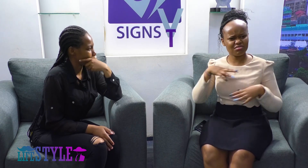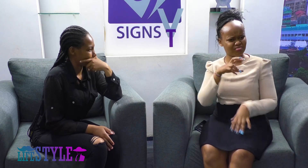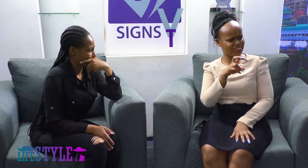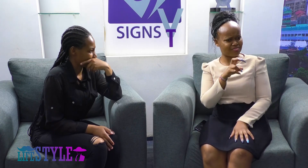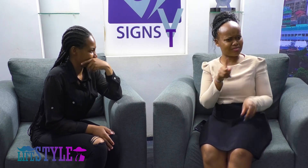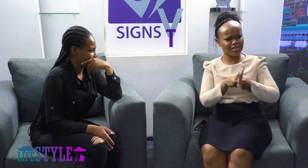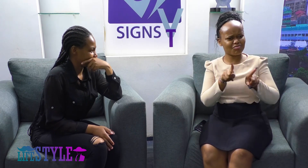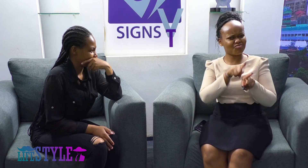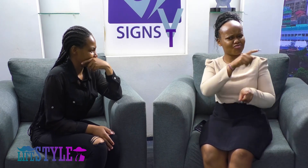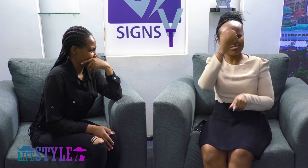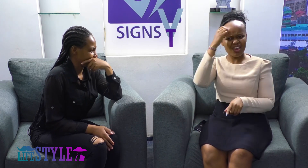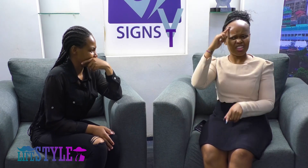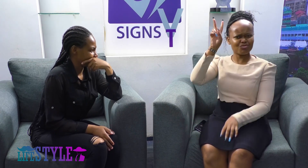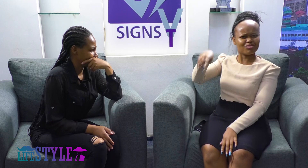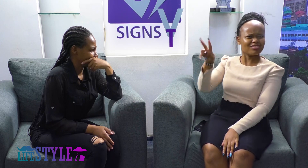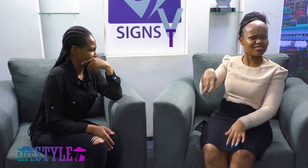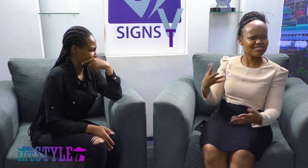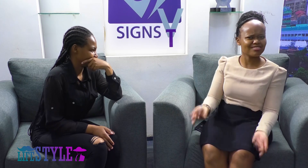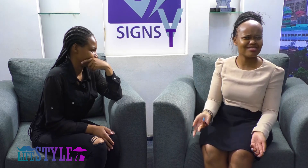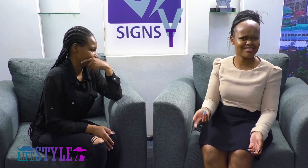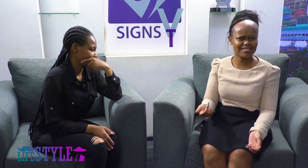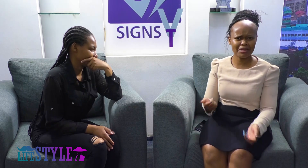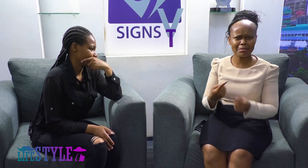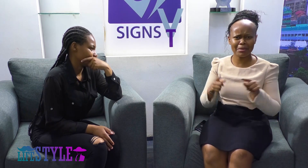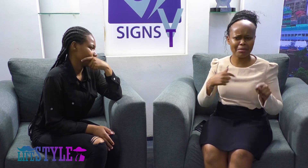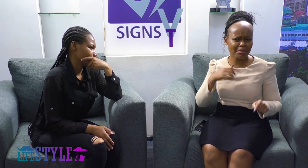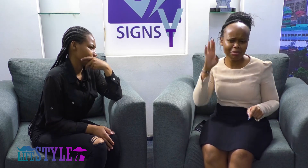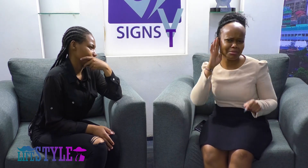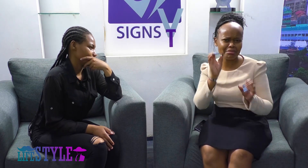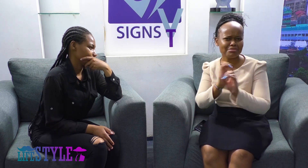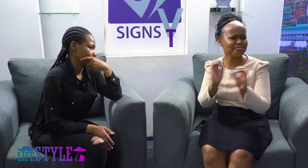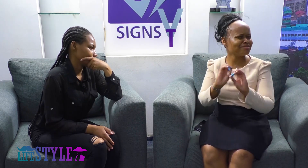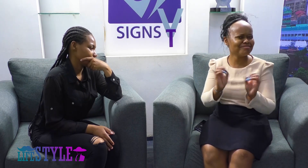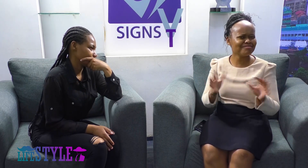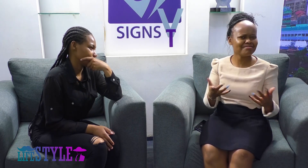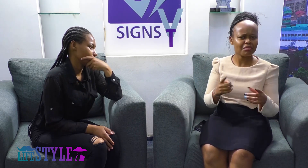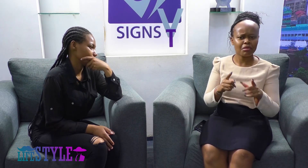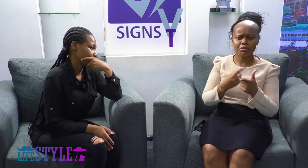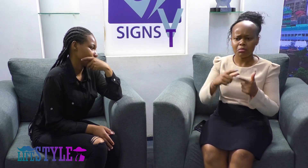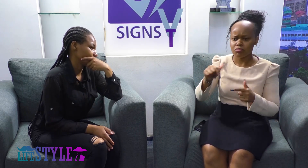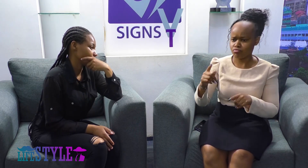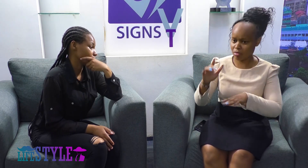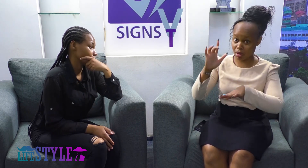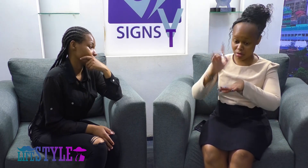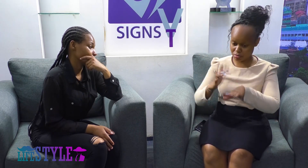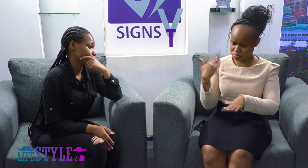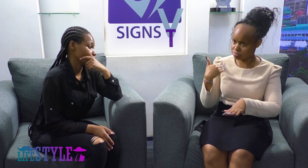focused and I'm walking. So most of the time, people look at me and they think that I have a negative attitude, but that is not the